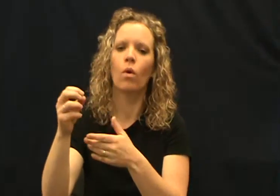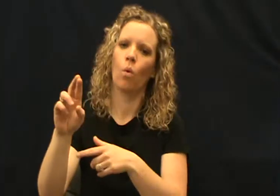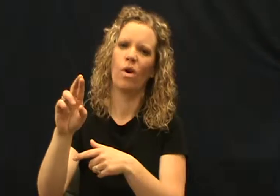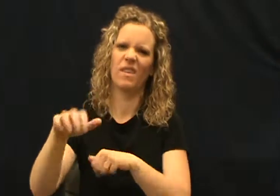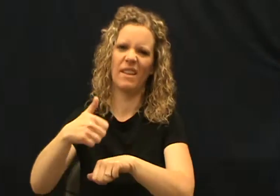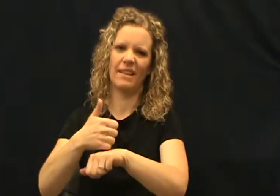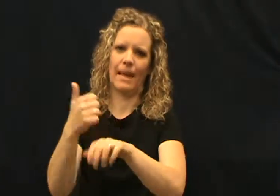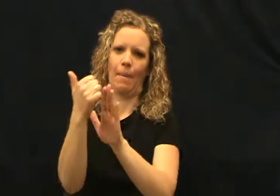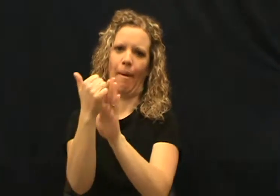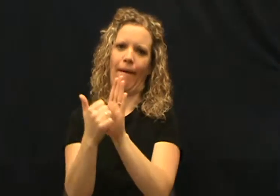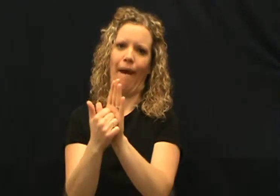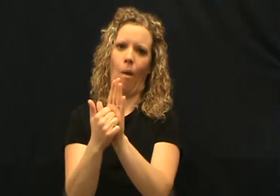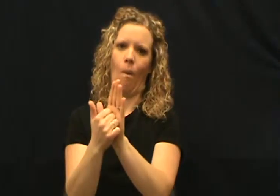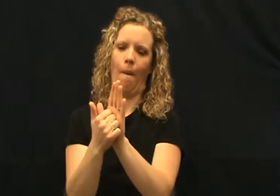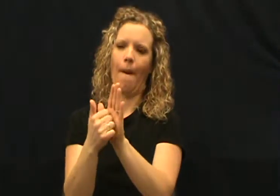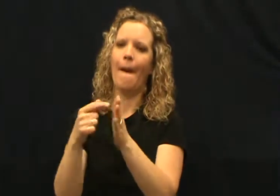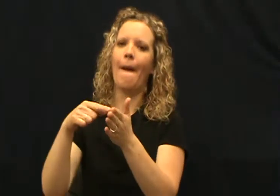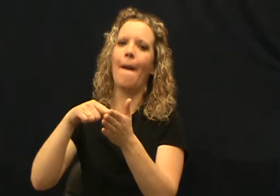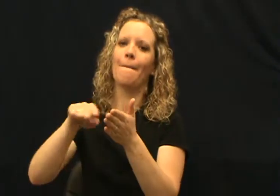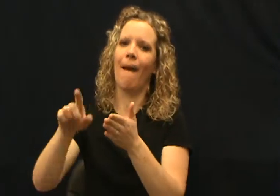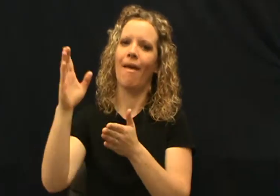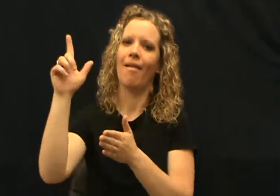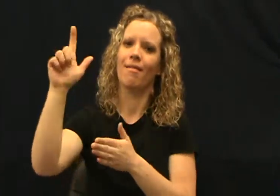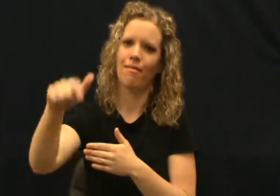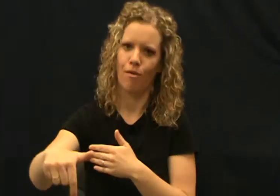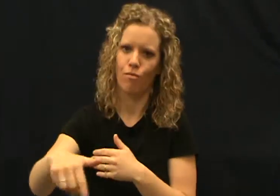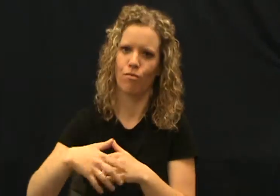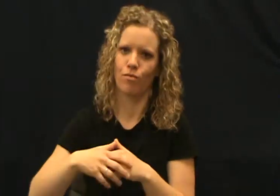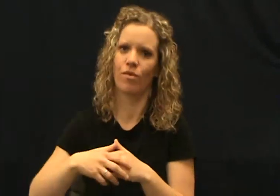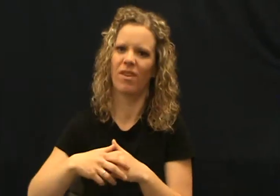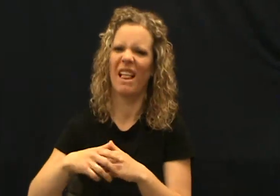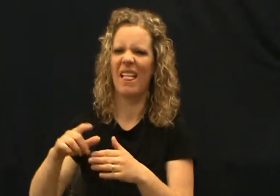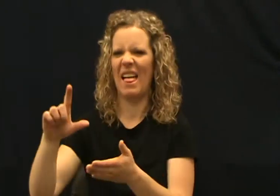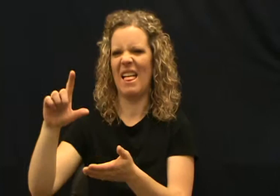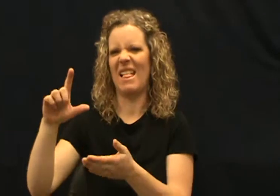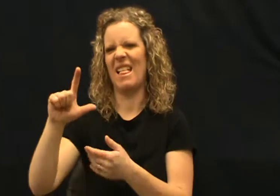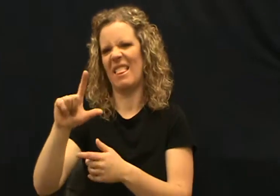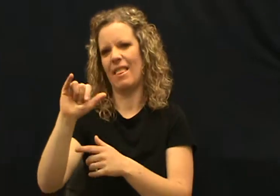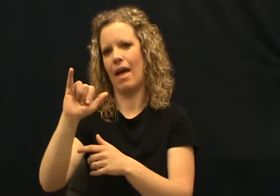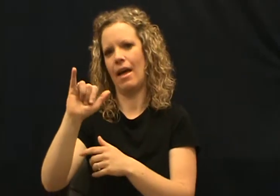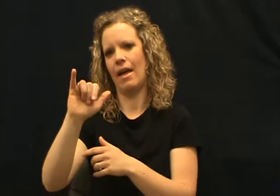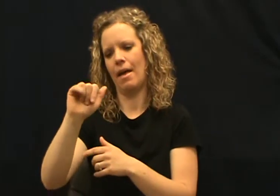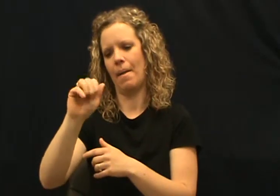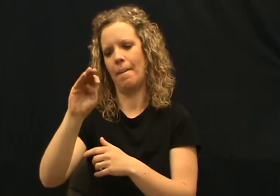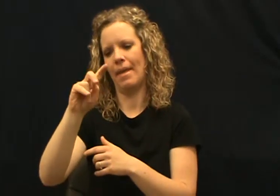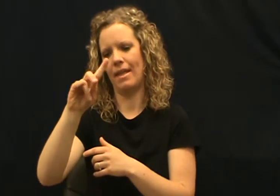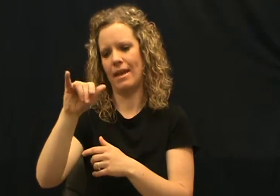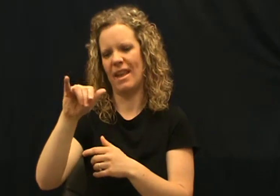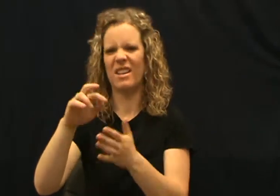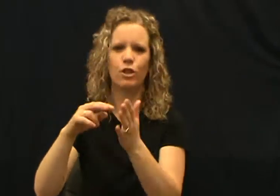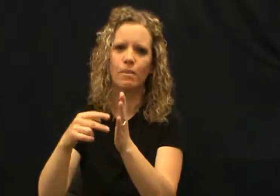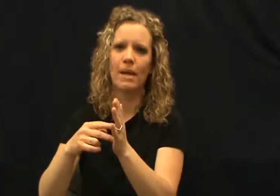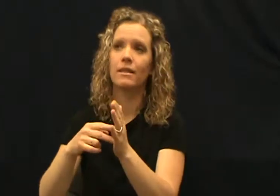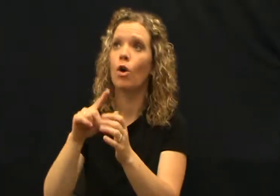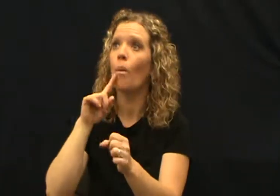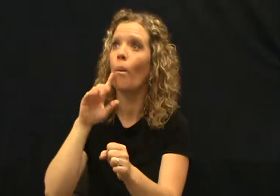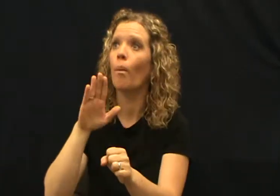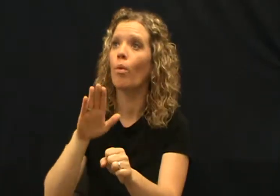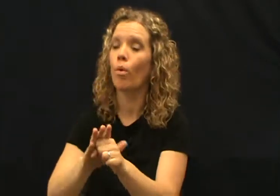which is a liability. That is giving something as well. That's giving a promise to pay, a legal promise to